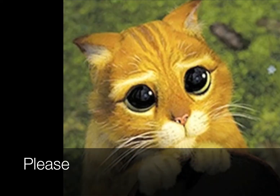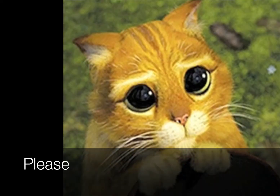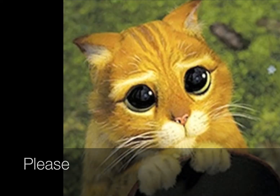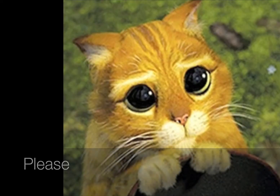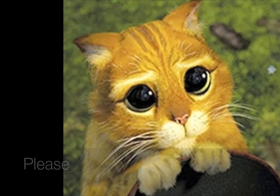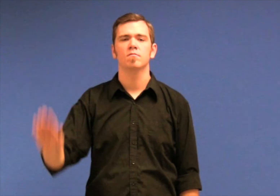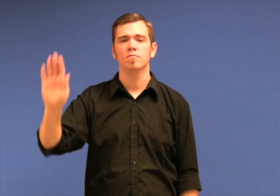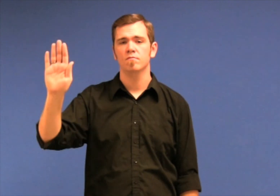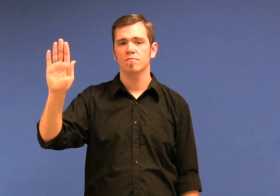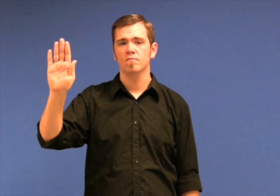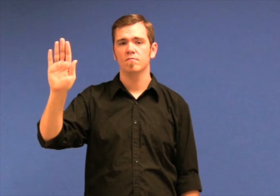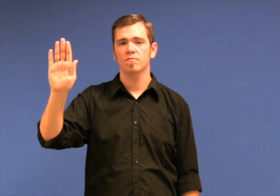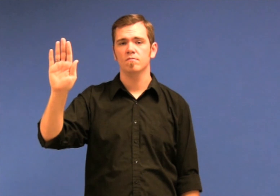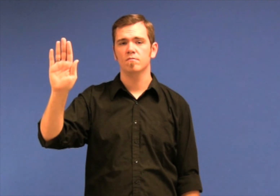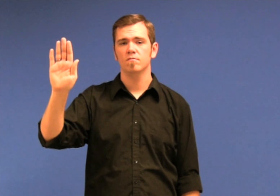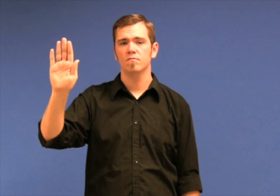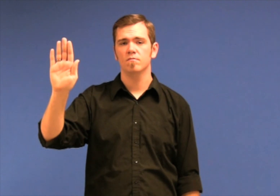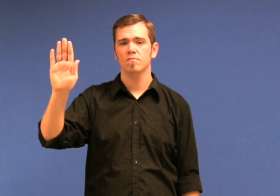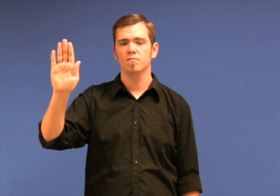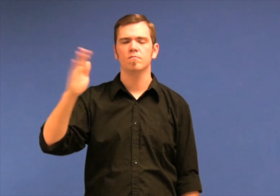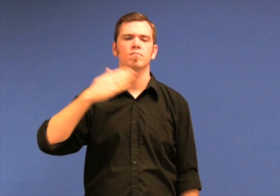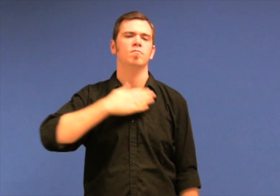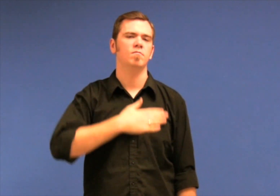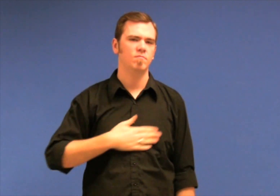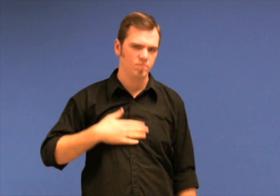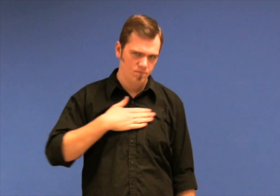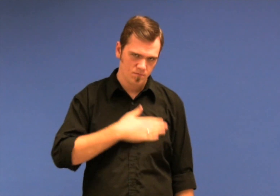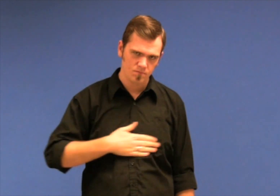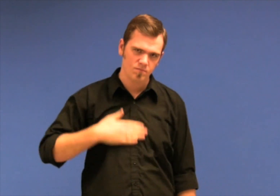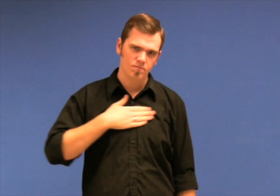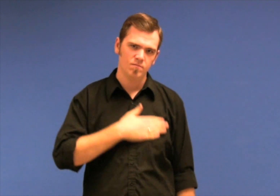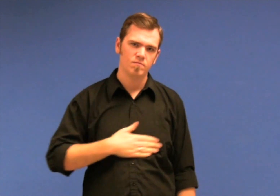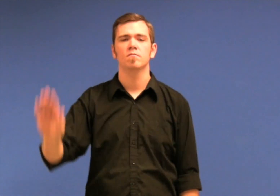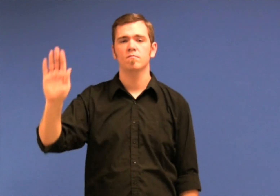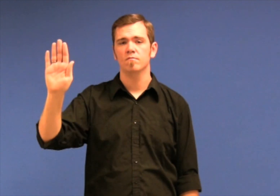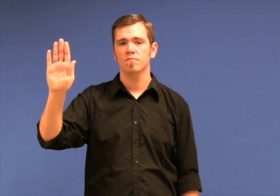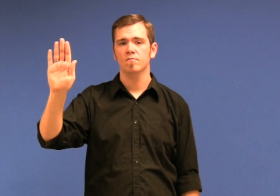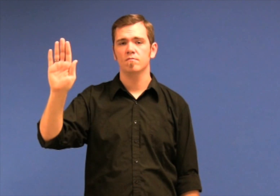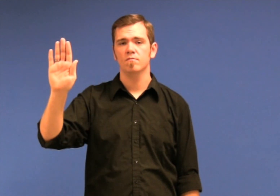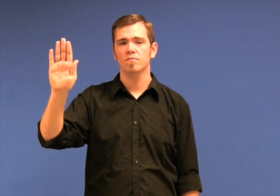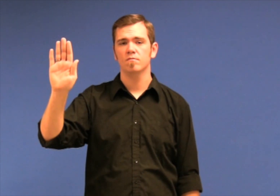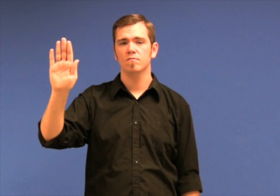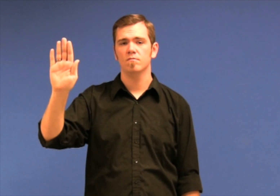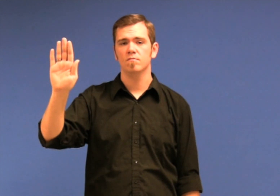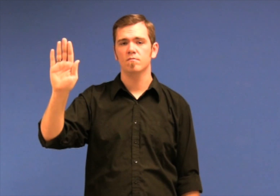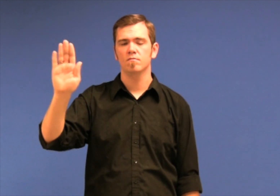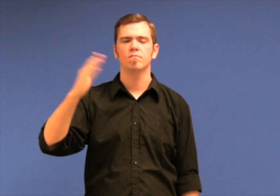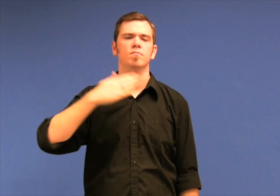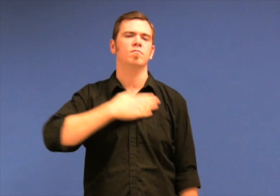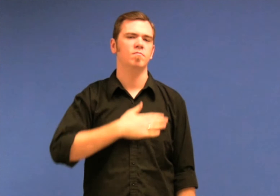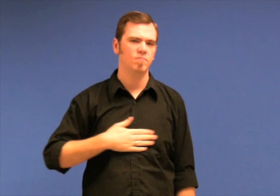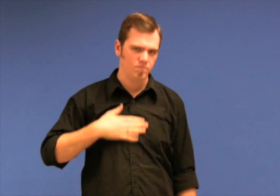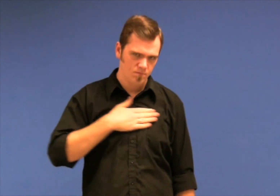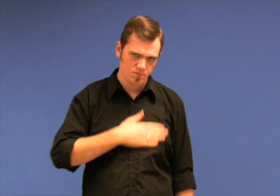for please is a closed 5 hand on your chest, and it circles back and forth. So, please.